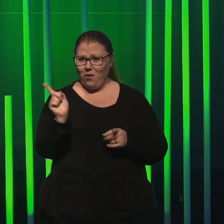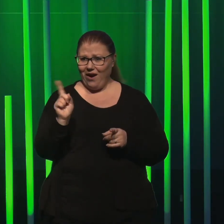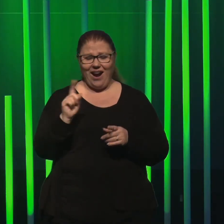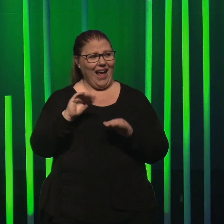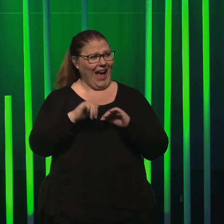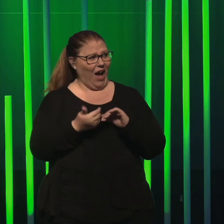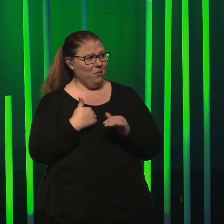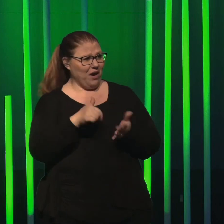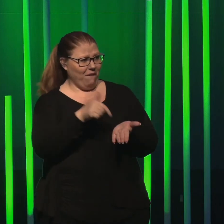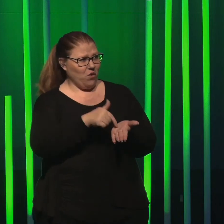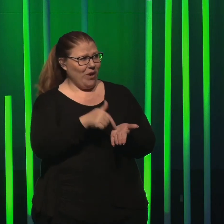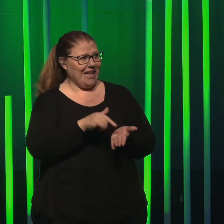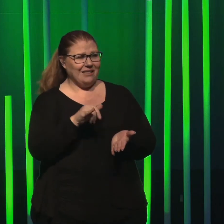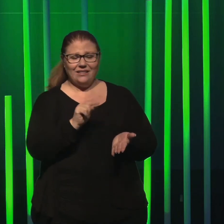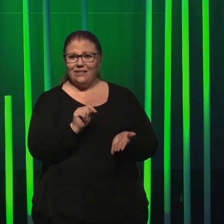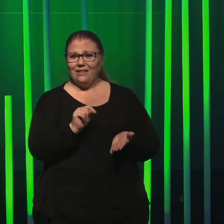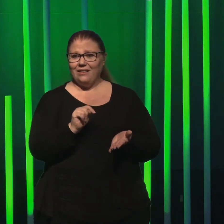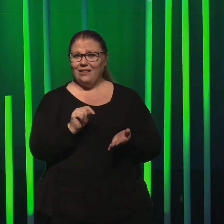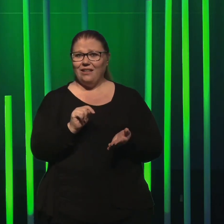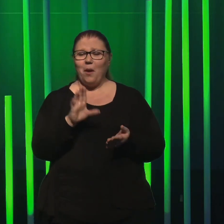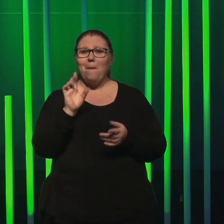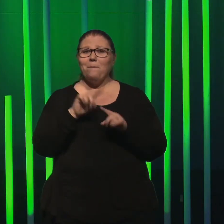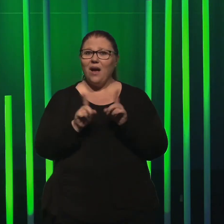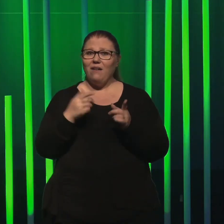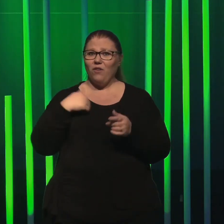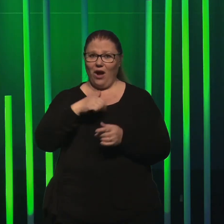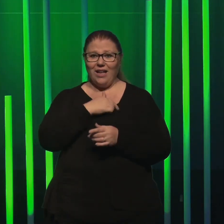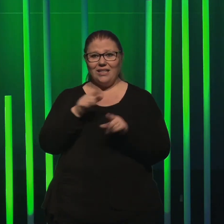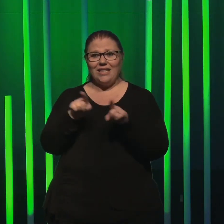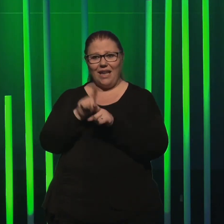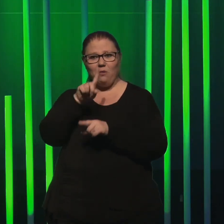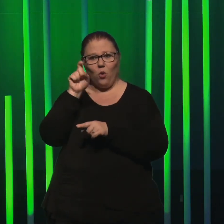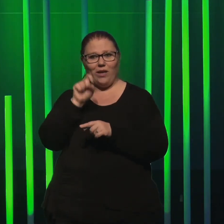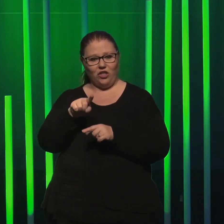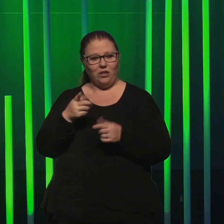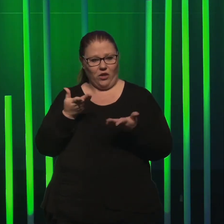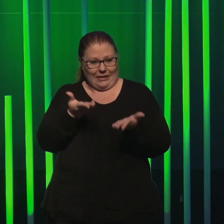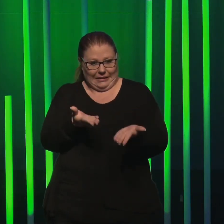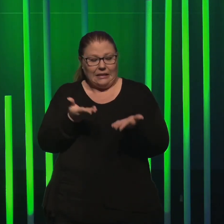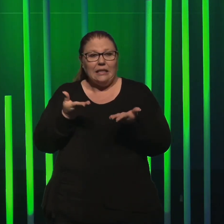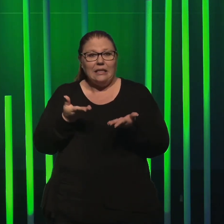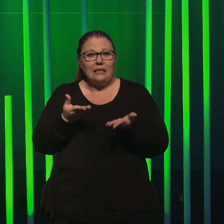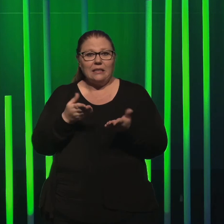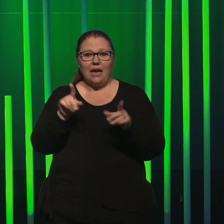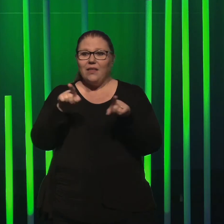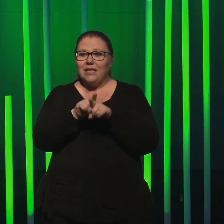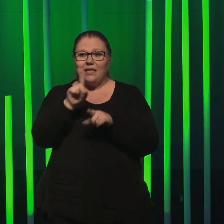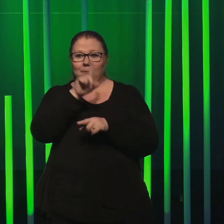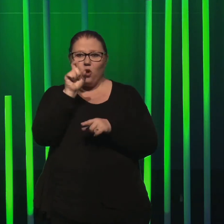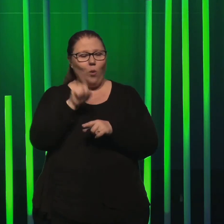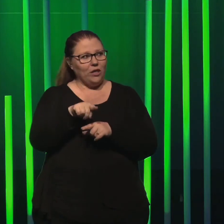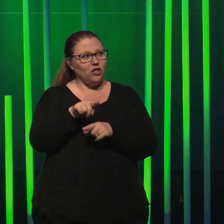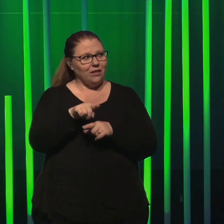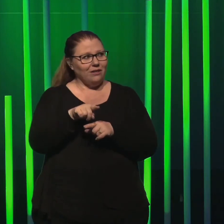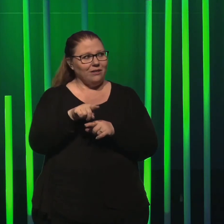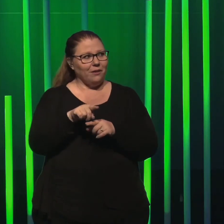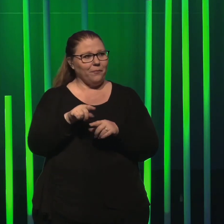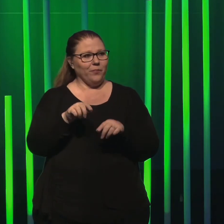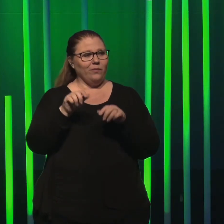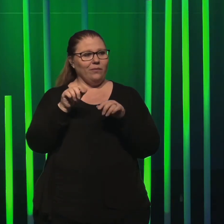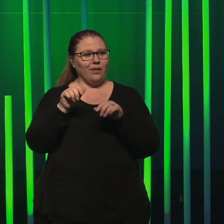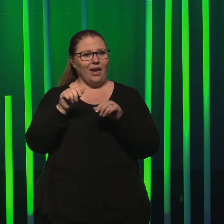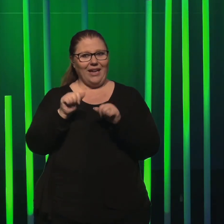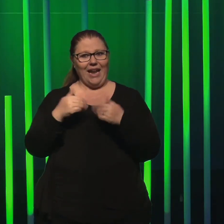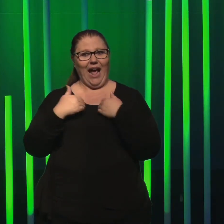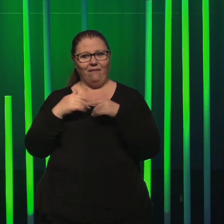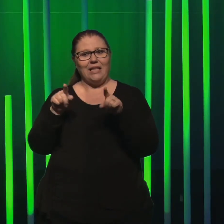this? These were matters of life and death. But for us, those same questions exist. And those same questions, interestingly enough, can oftentimes bear the